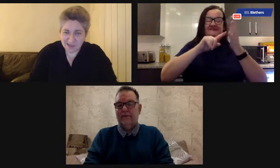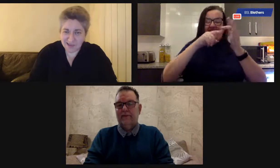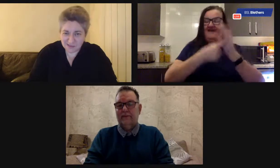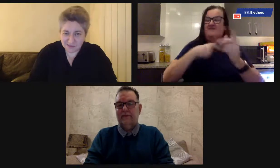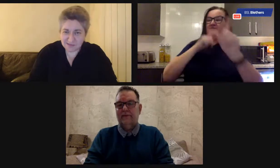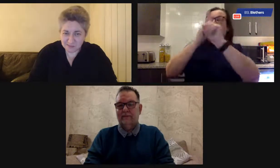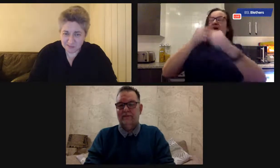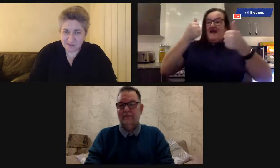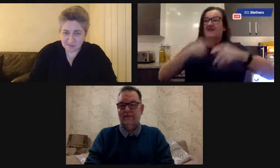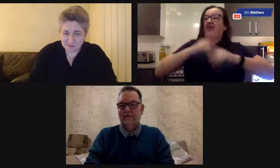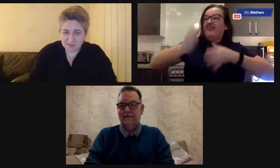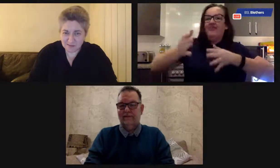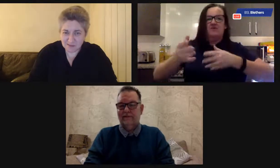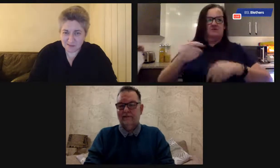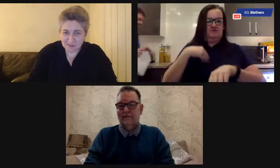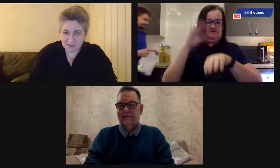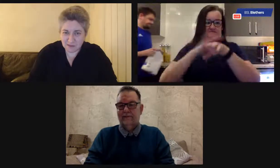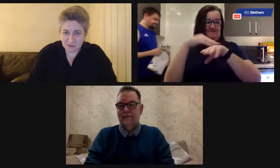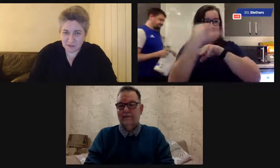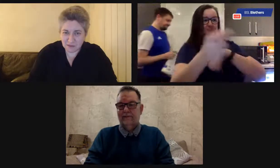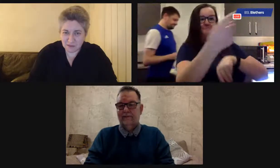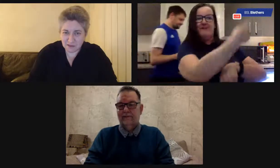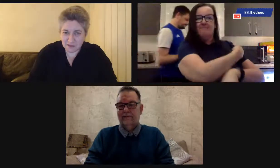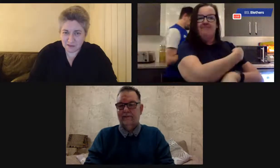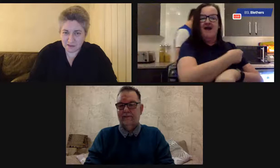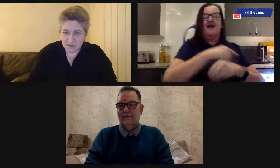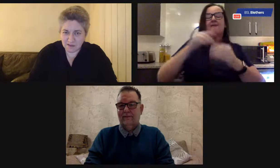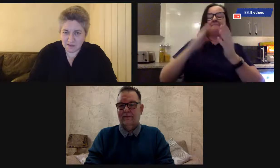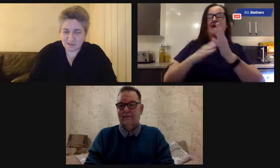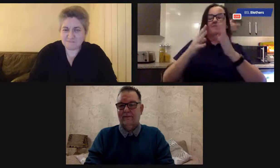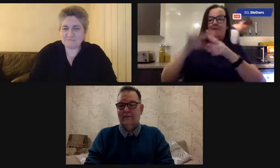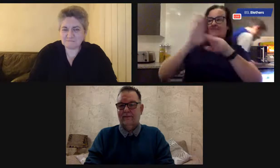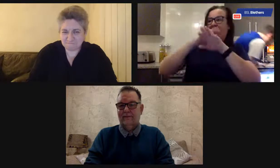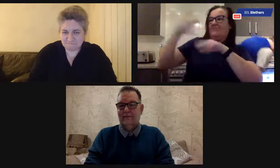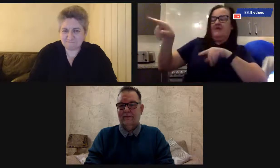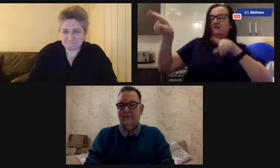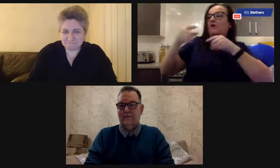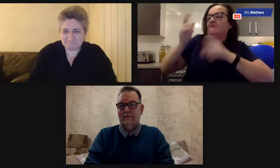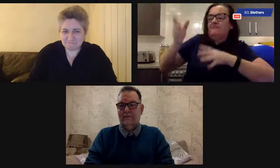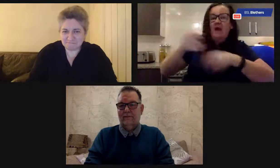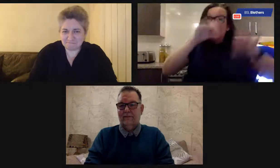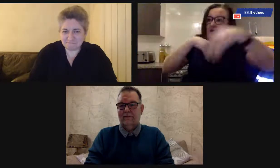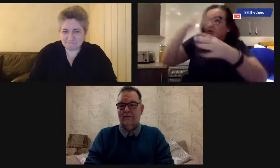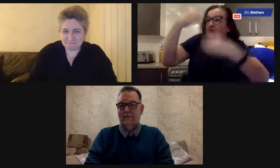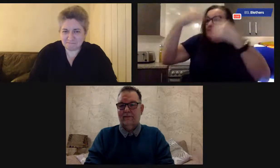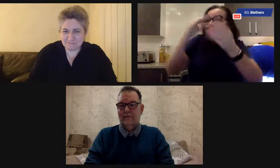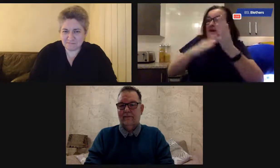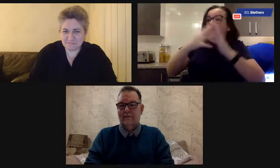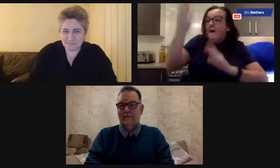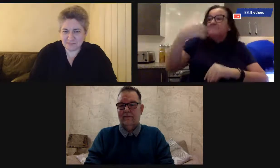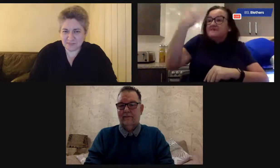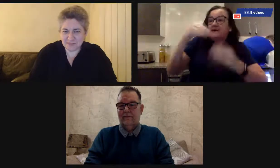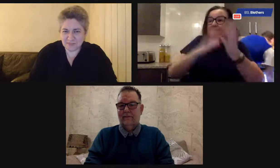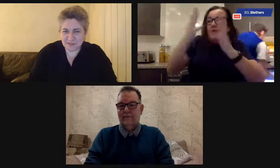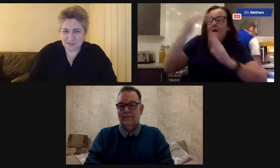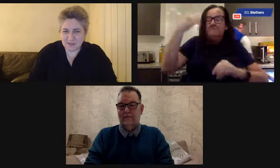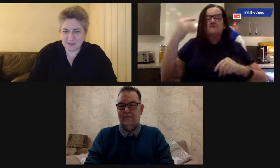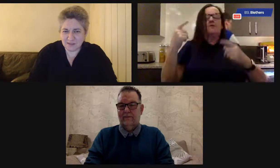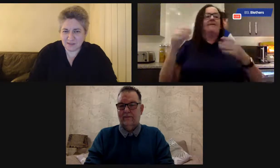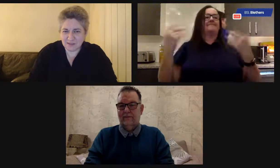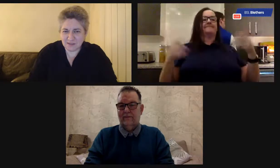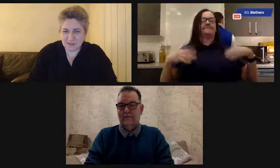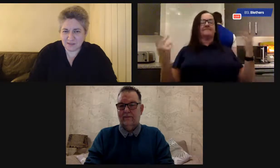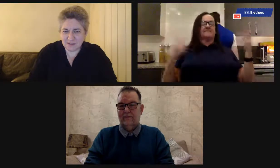people like I hadn't seen for years from school. I saw Mike again, and you were catching up